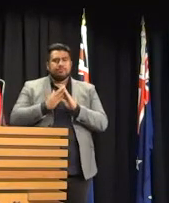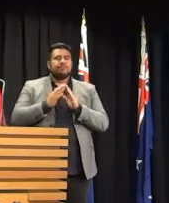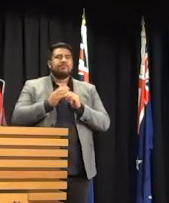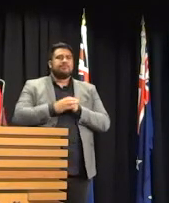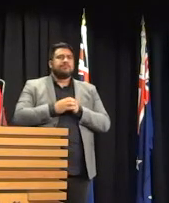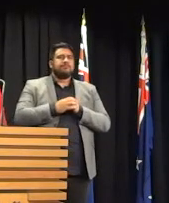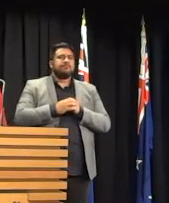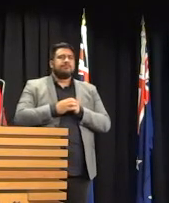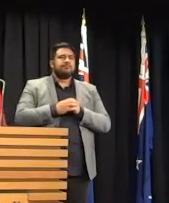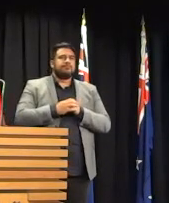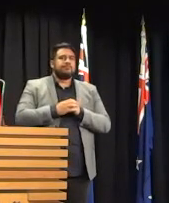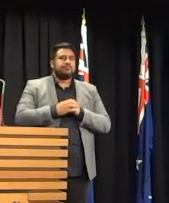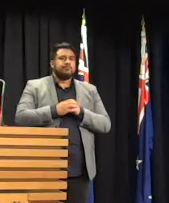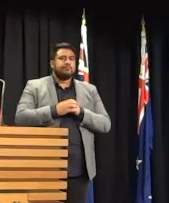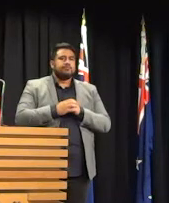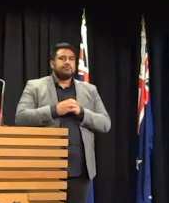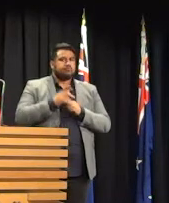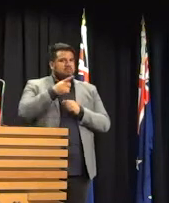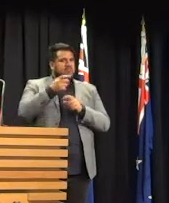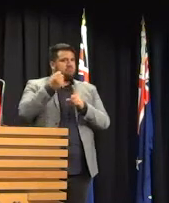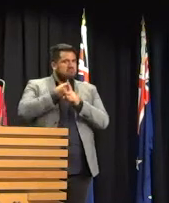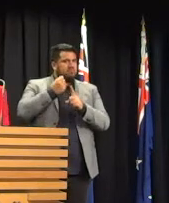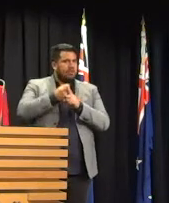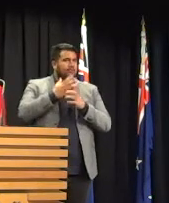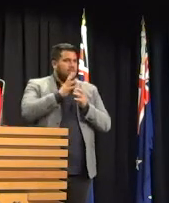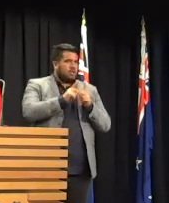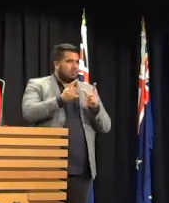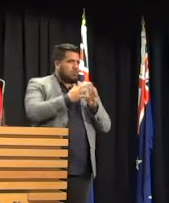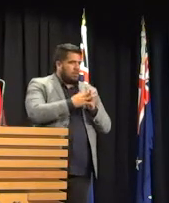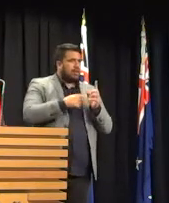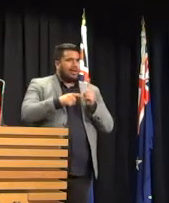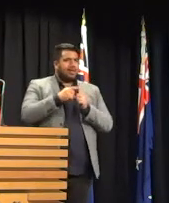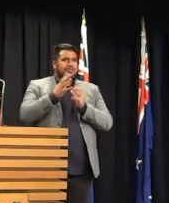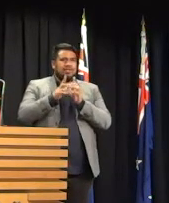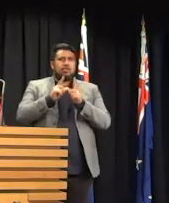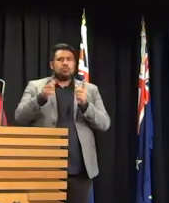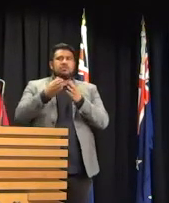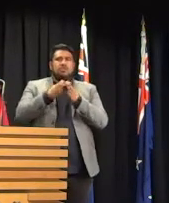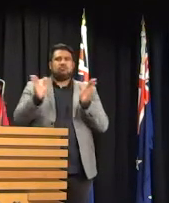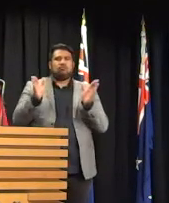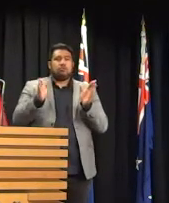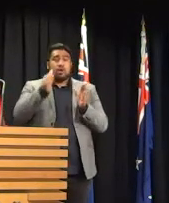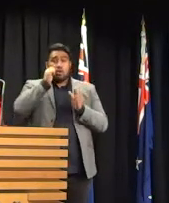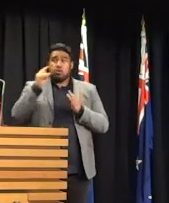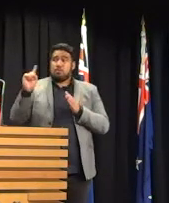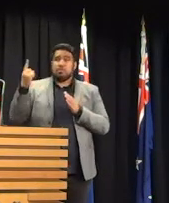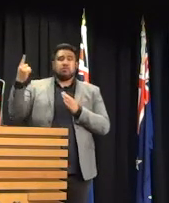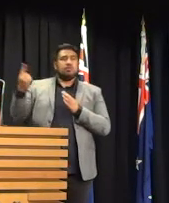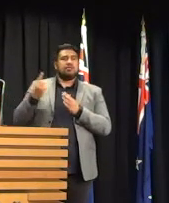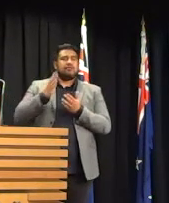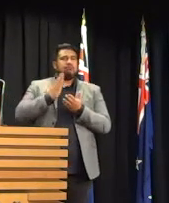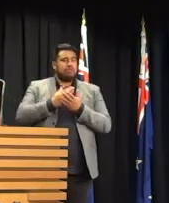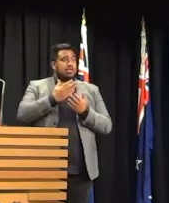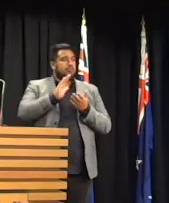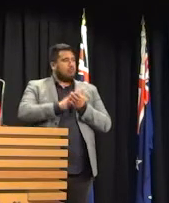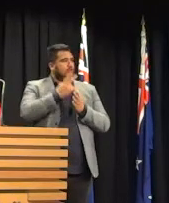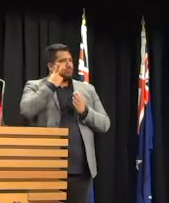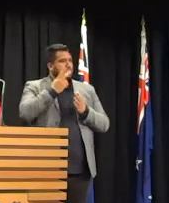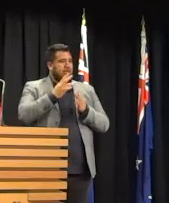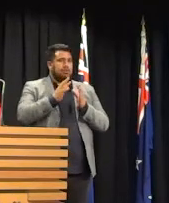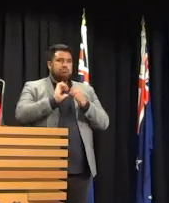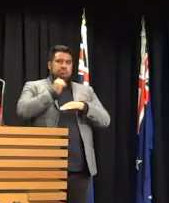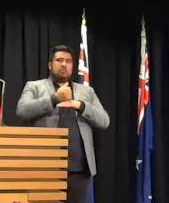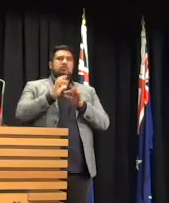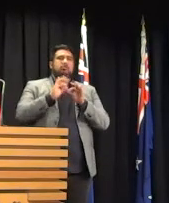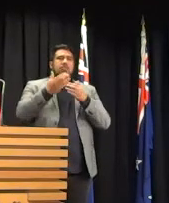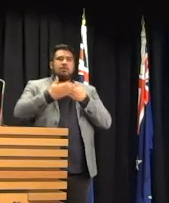and advocacy around sign language generally. So I know it's something that the Minister's really pleased we are instituting here